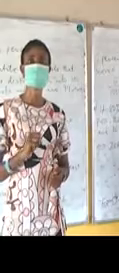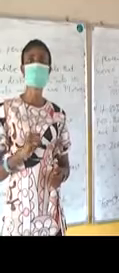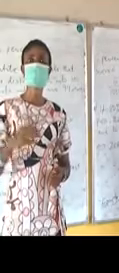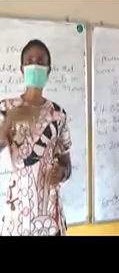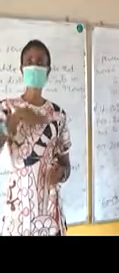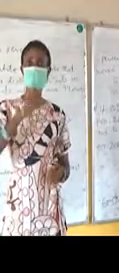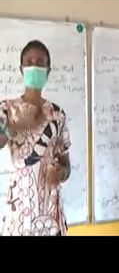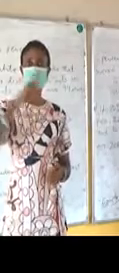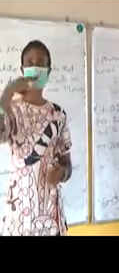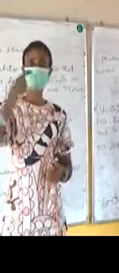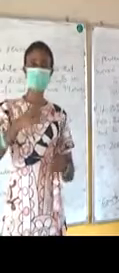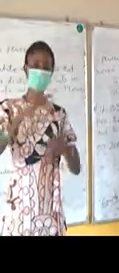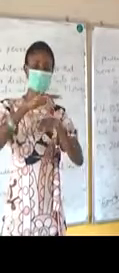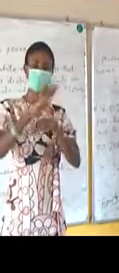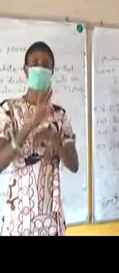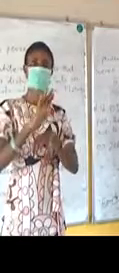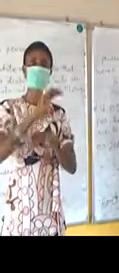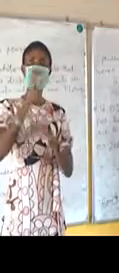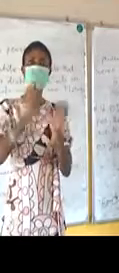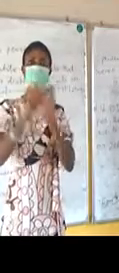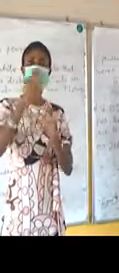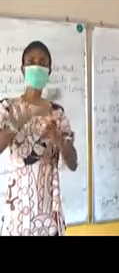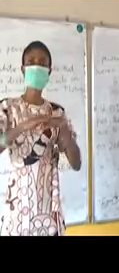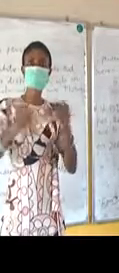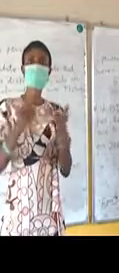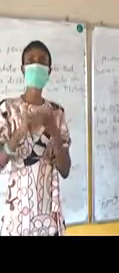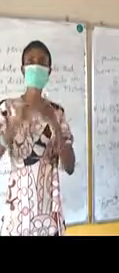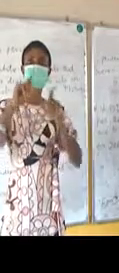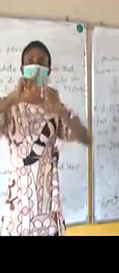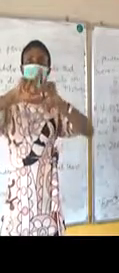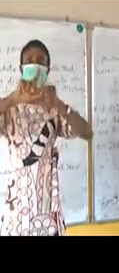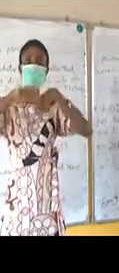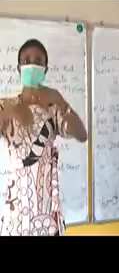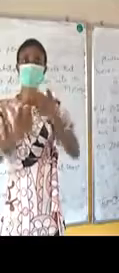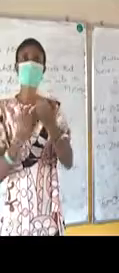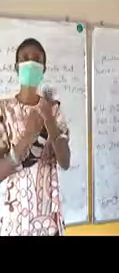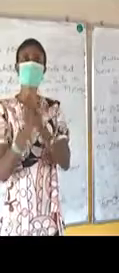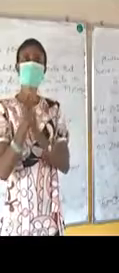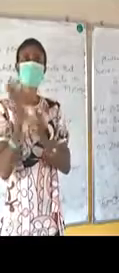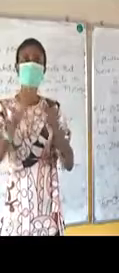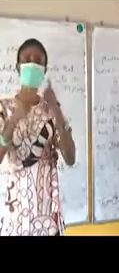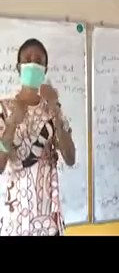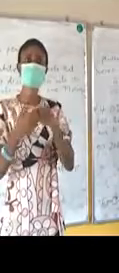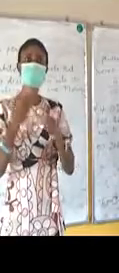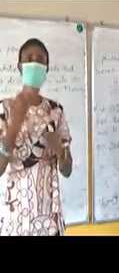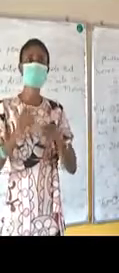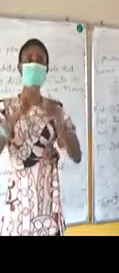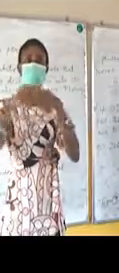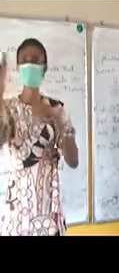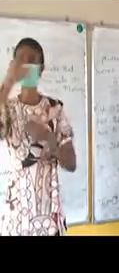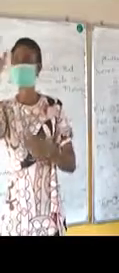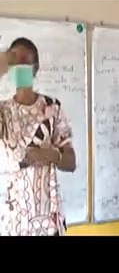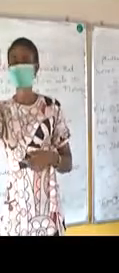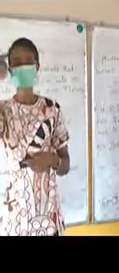Like I said earlier, if you don't want to go through the problem of looking for the percentage